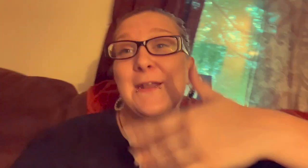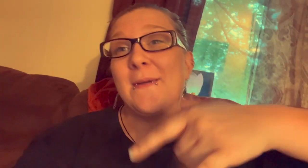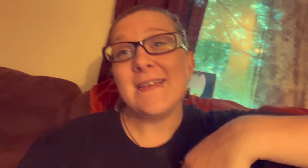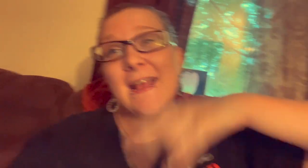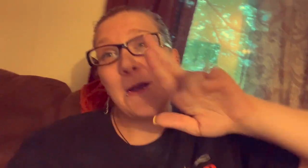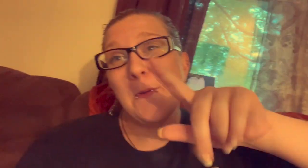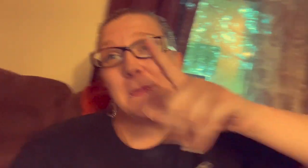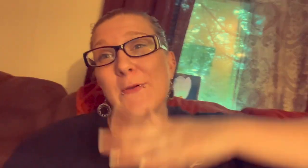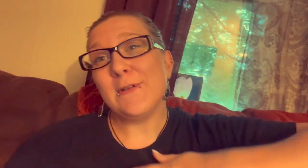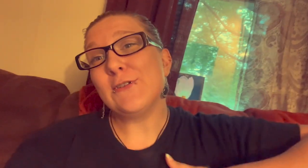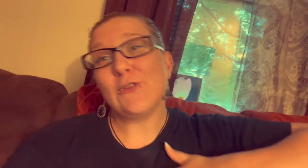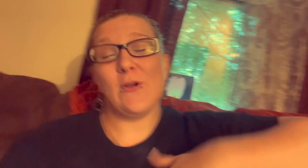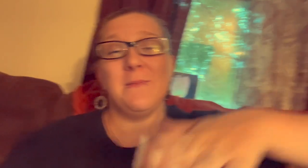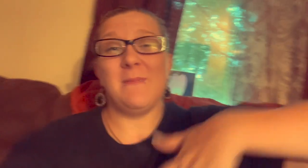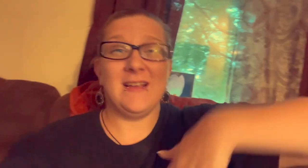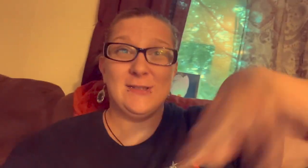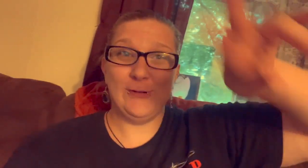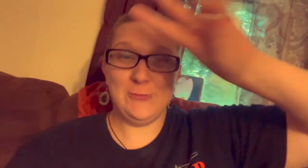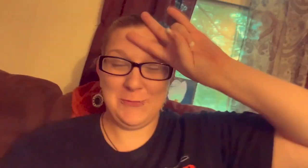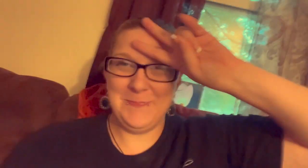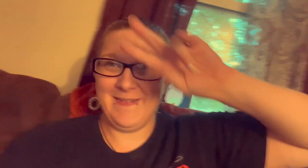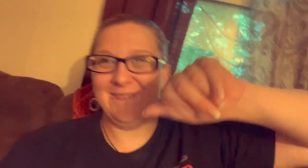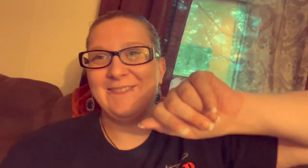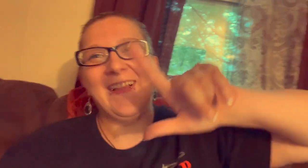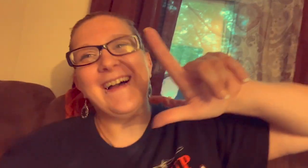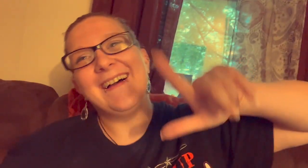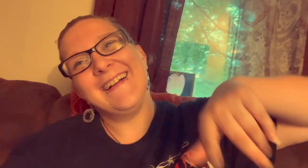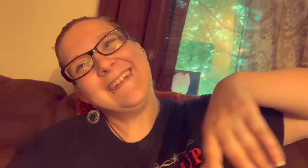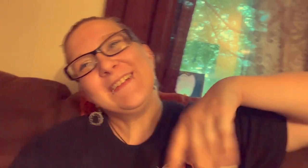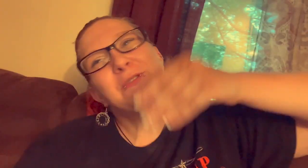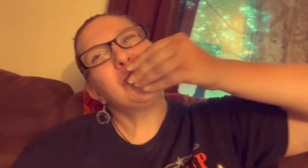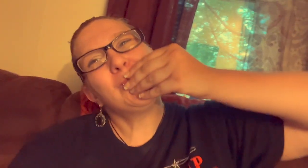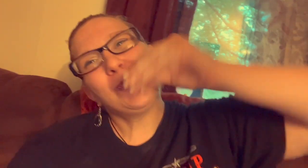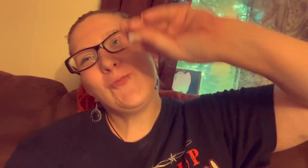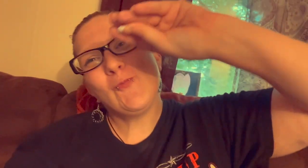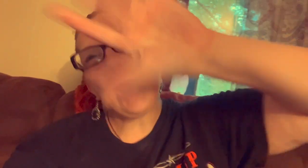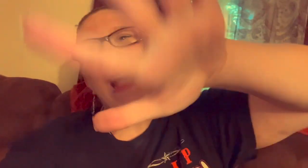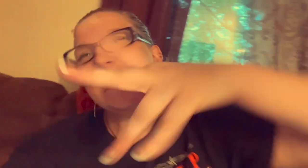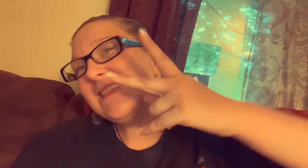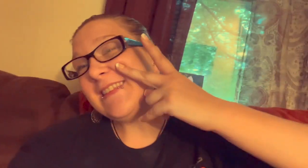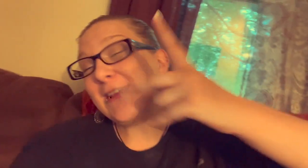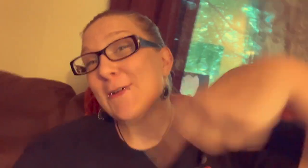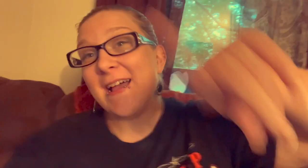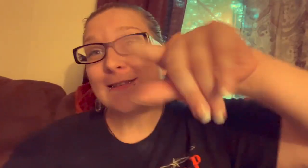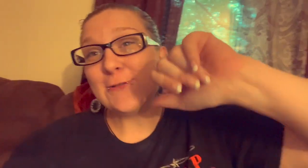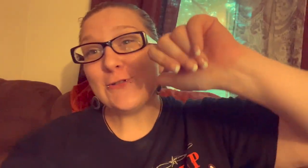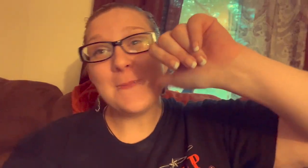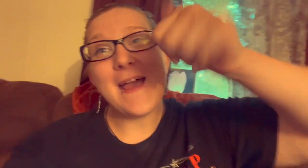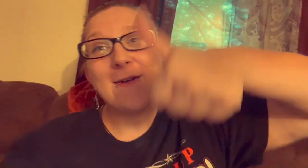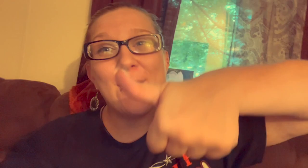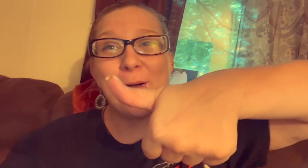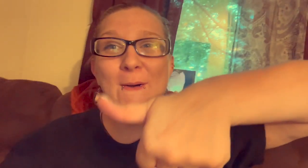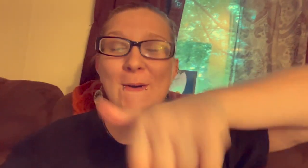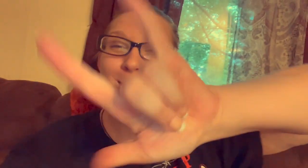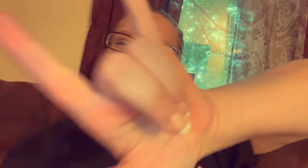Anyways, I hope you enjoyed my vlog. See you guys tomorrow.